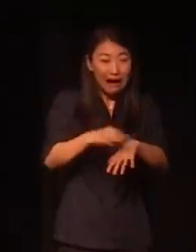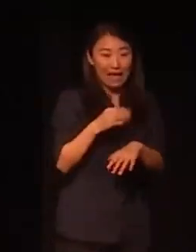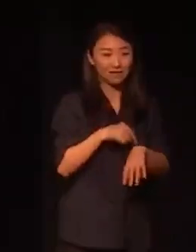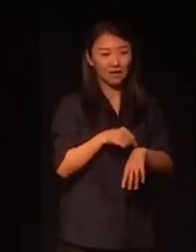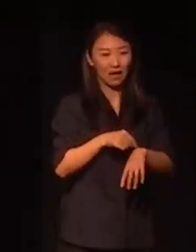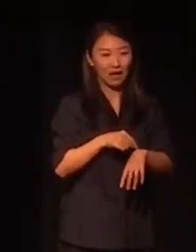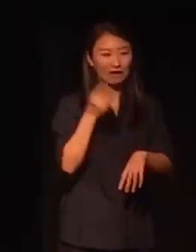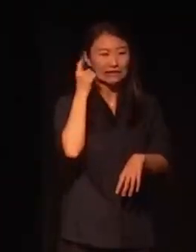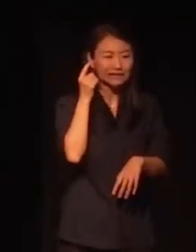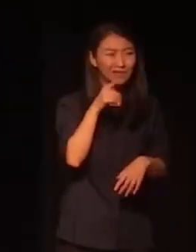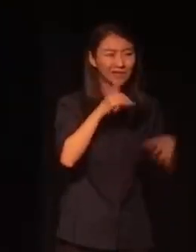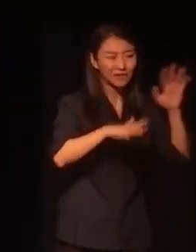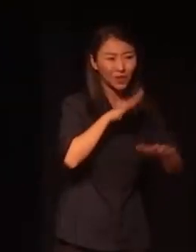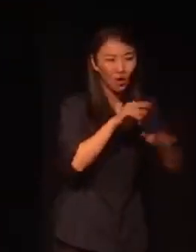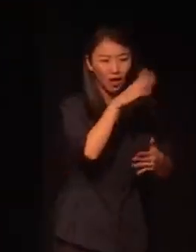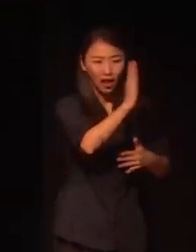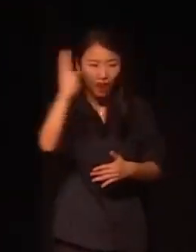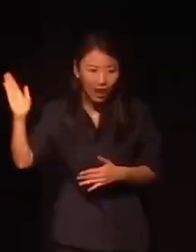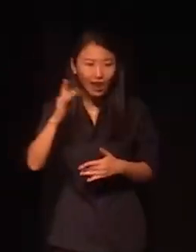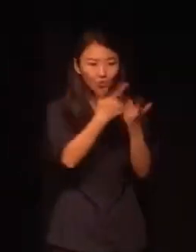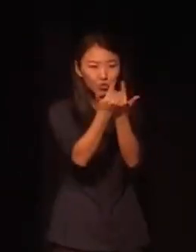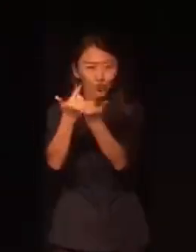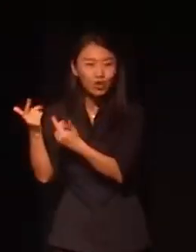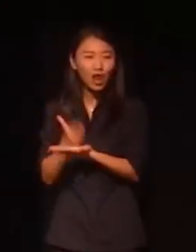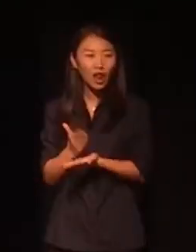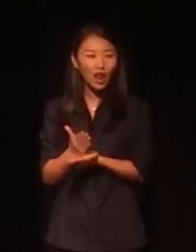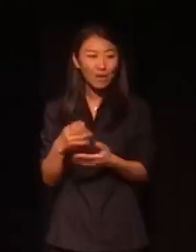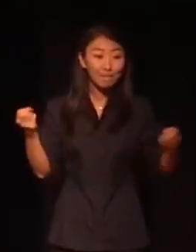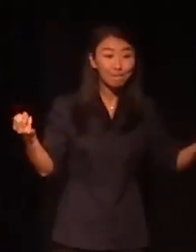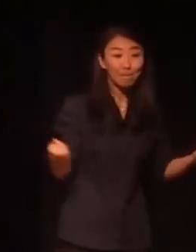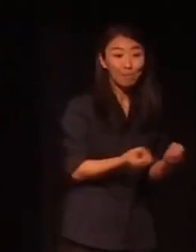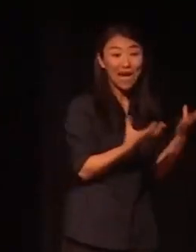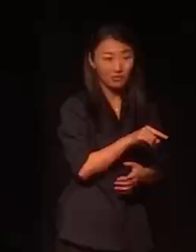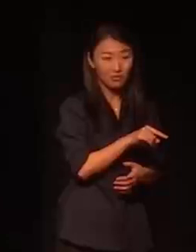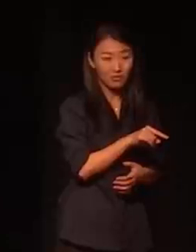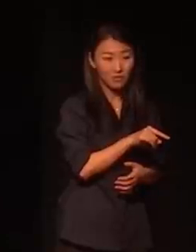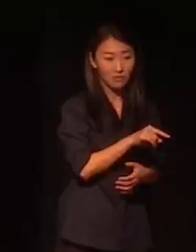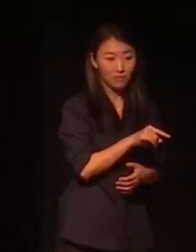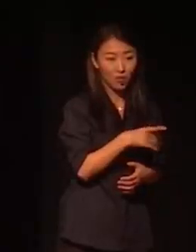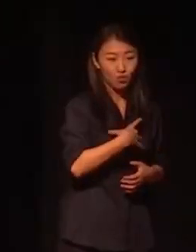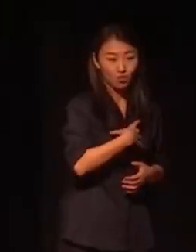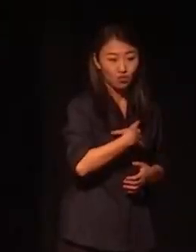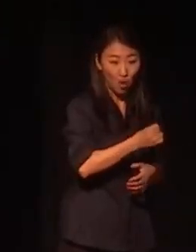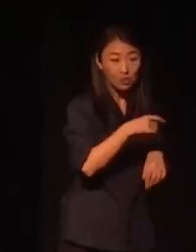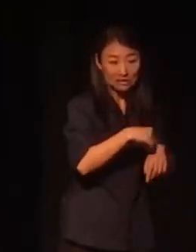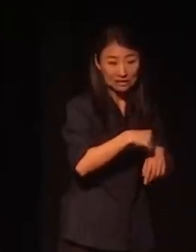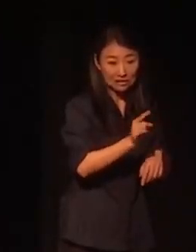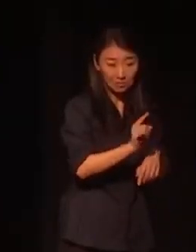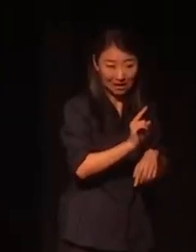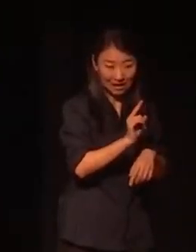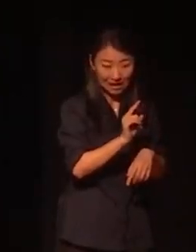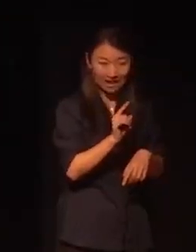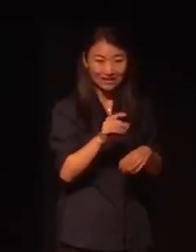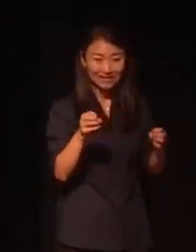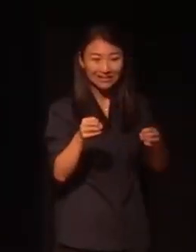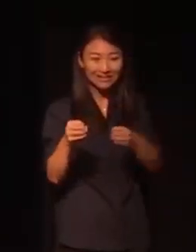translated differently. Say, flying can be, the word bao can be used to translate flying, or